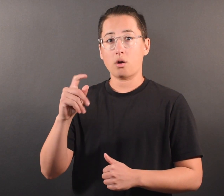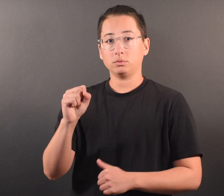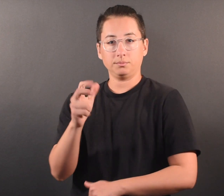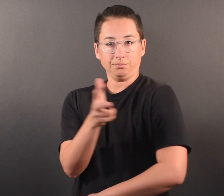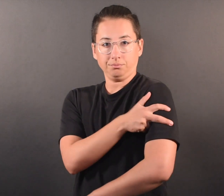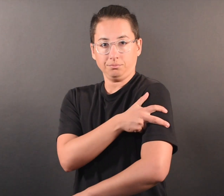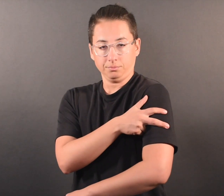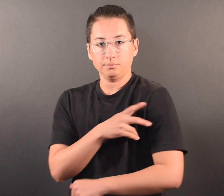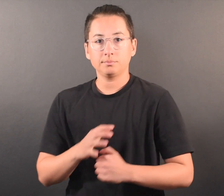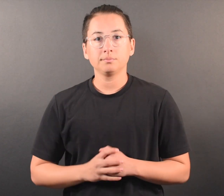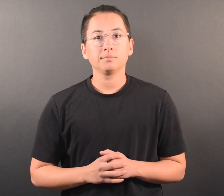Booster Shots.